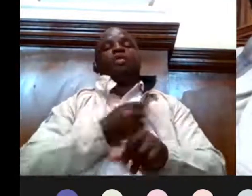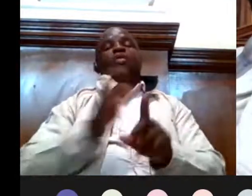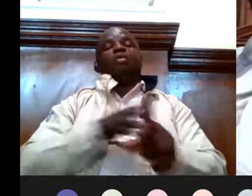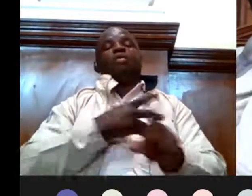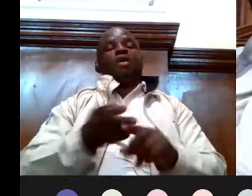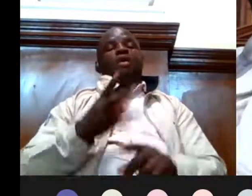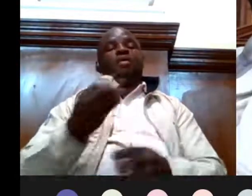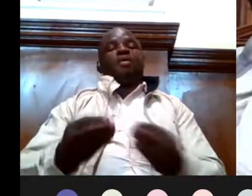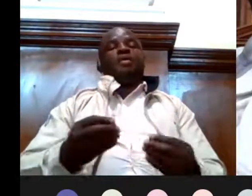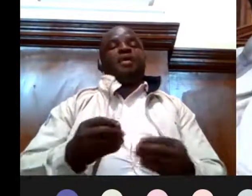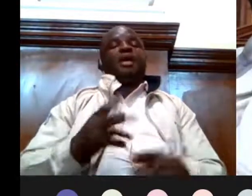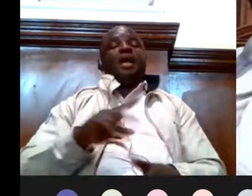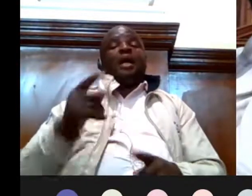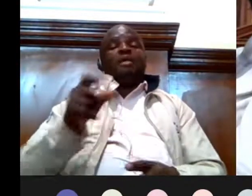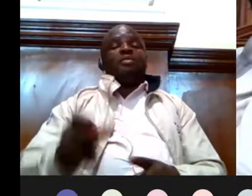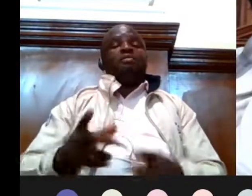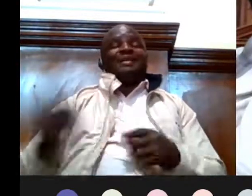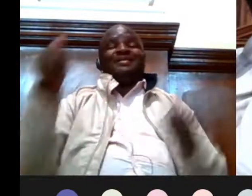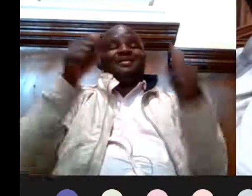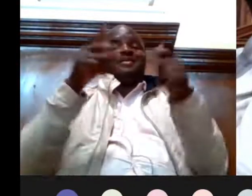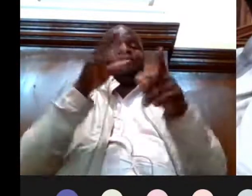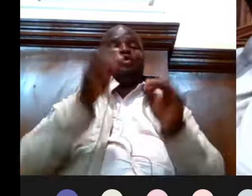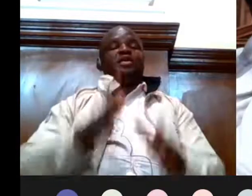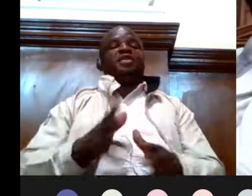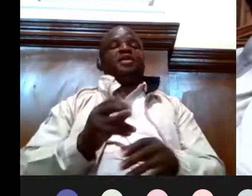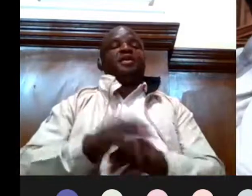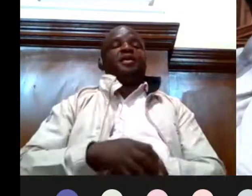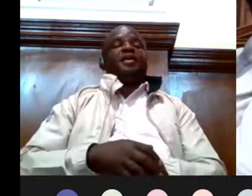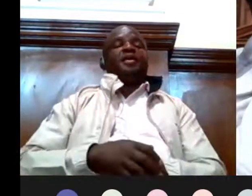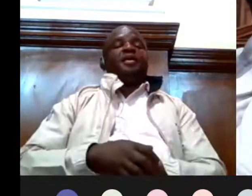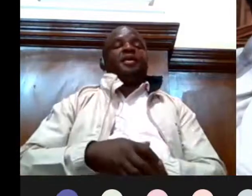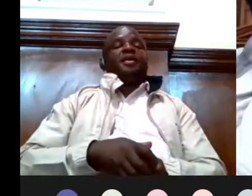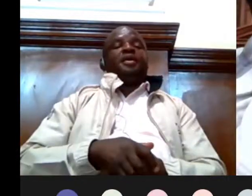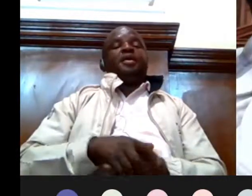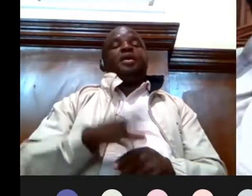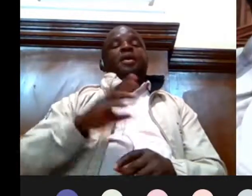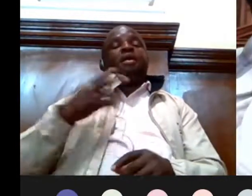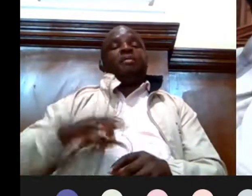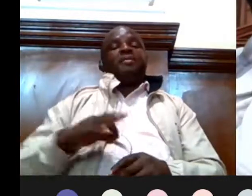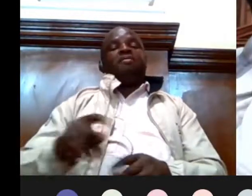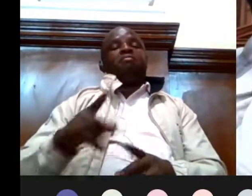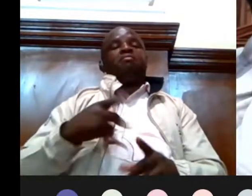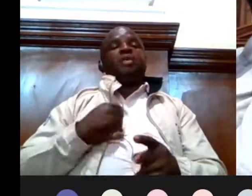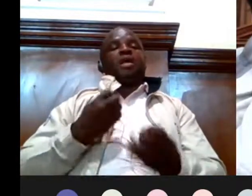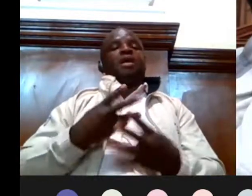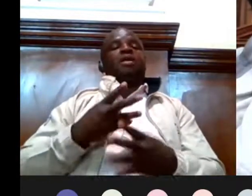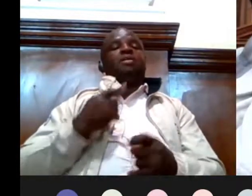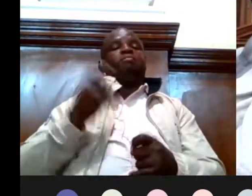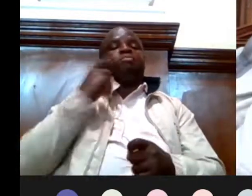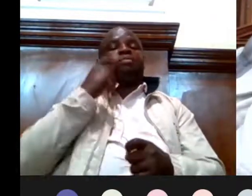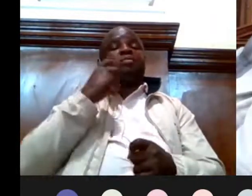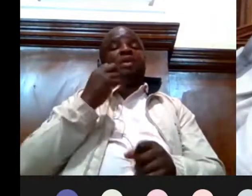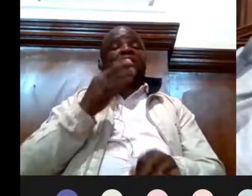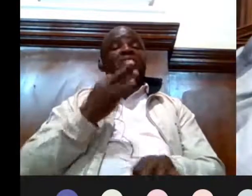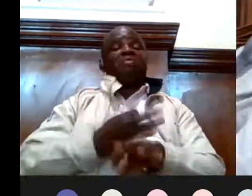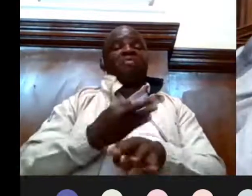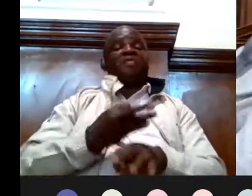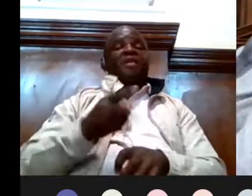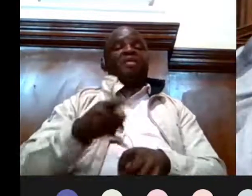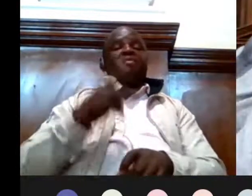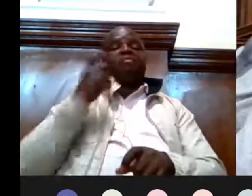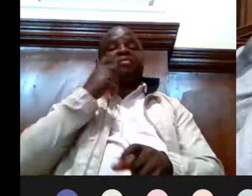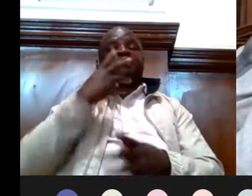these are senior politicians. Girls are often left pregnant, at which point the sugar daddy